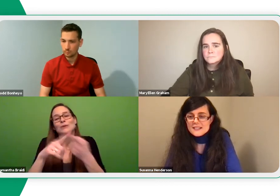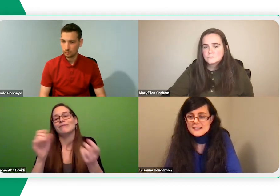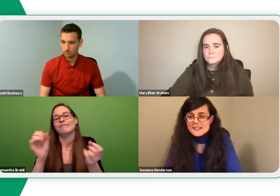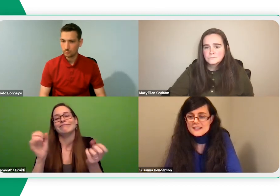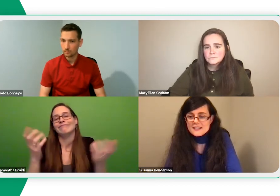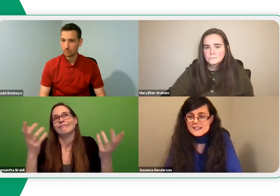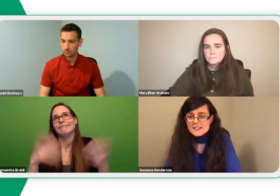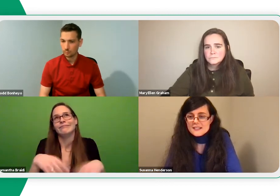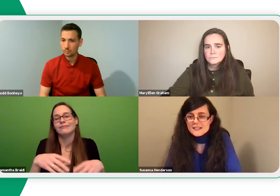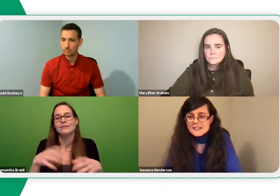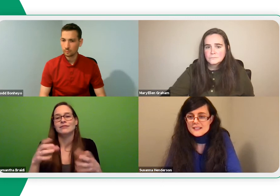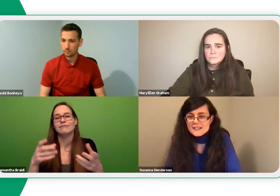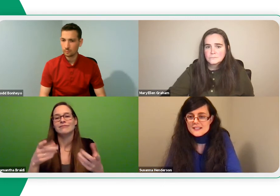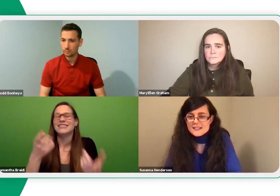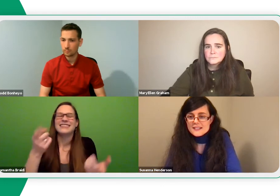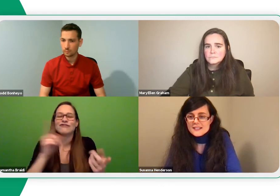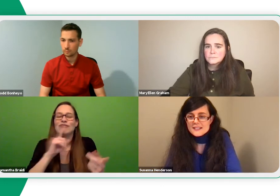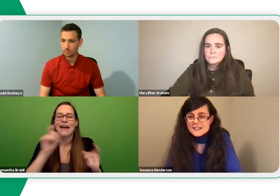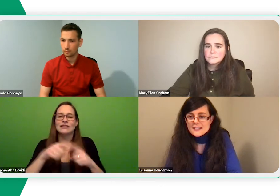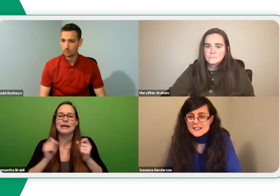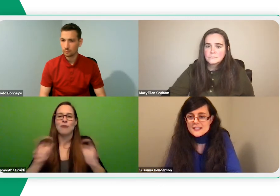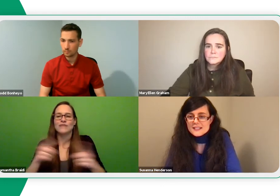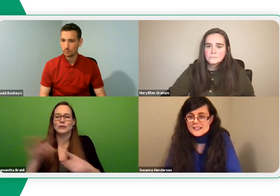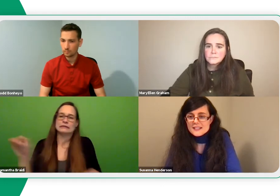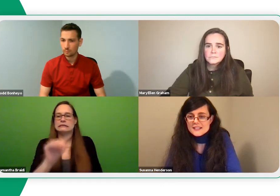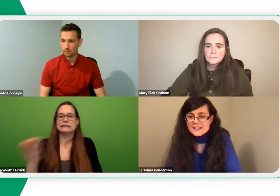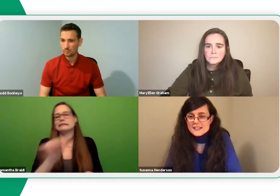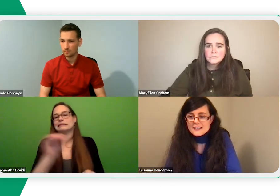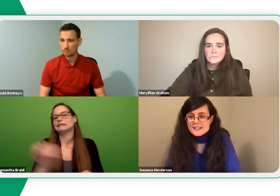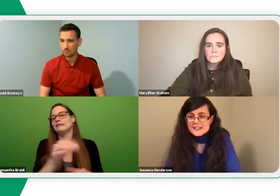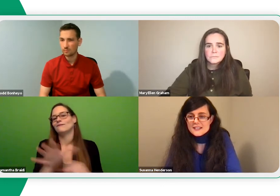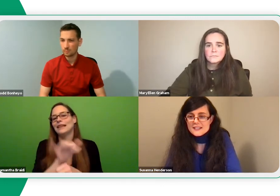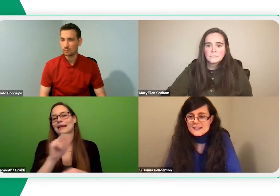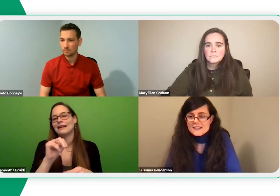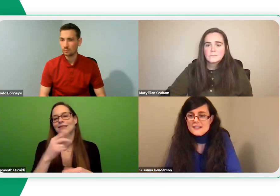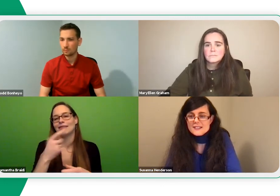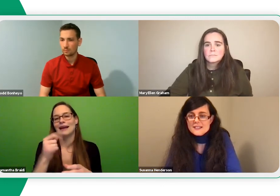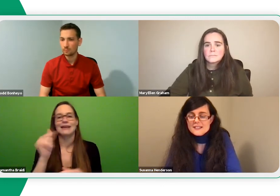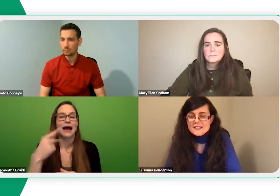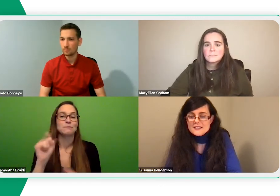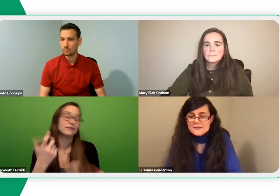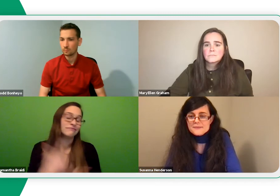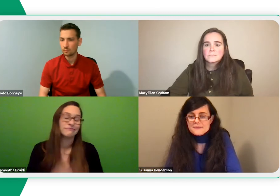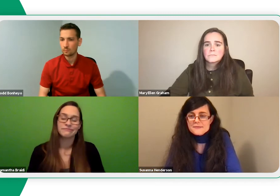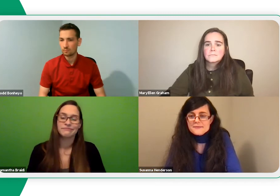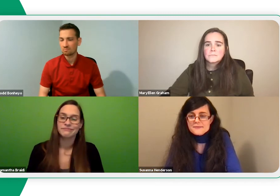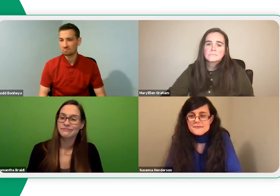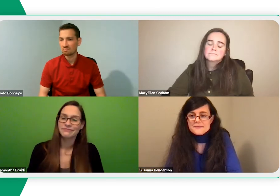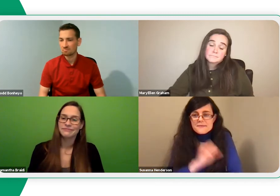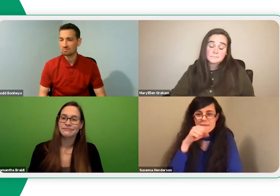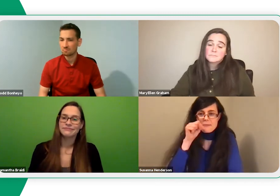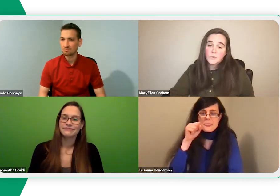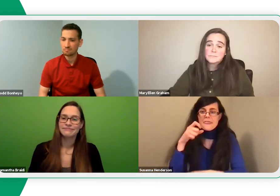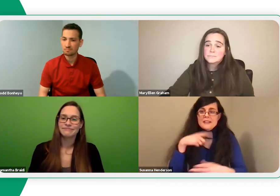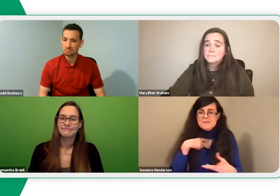So the truth is, there are plenty of ideas, I would say, and we just have to go